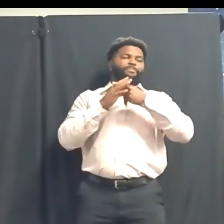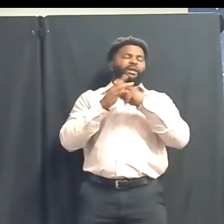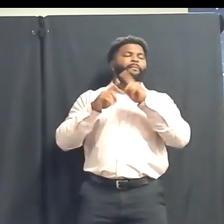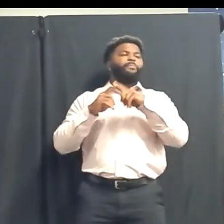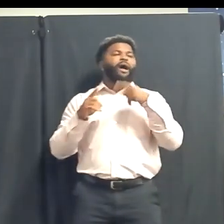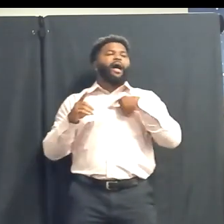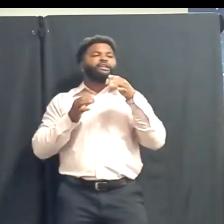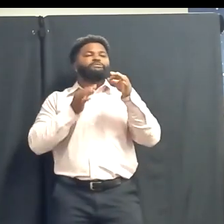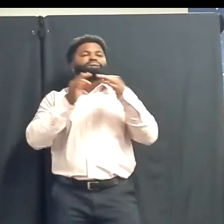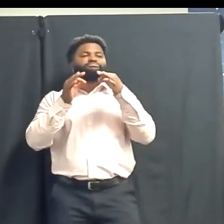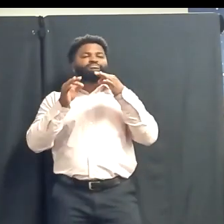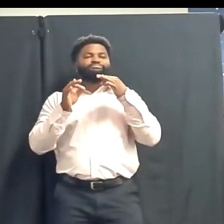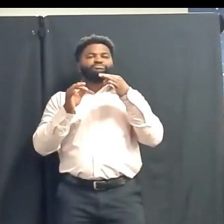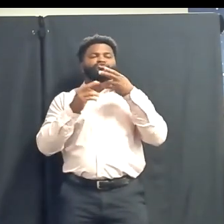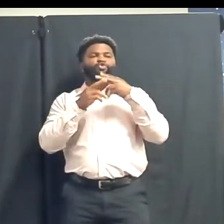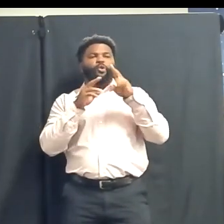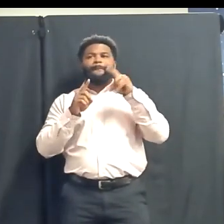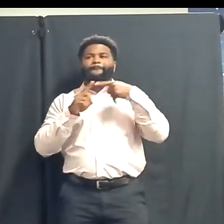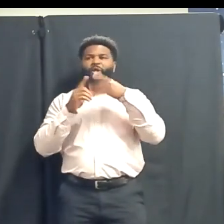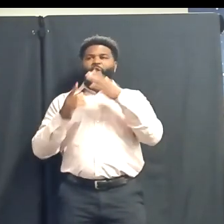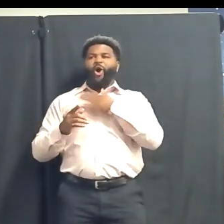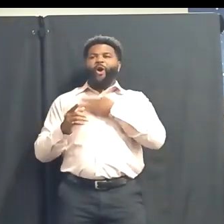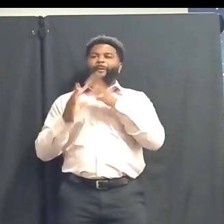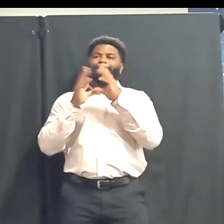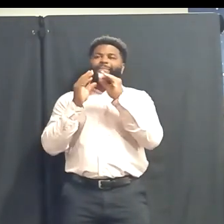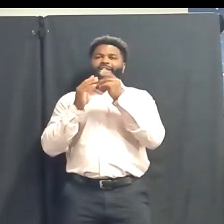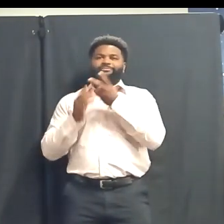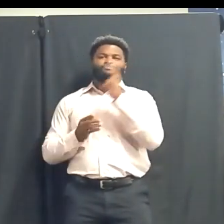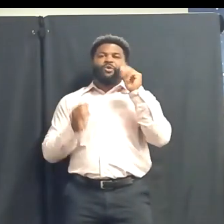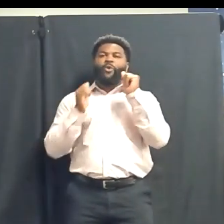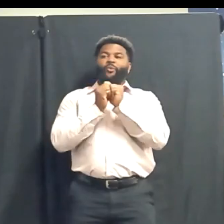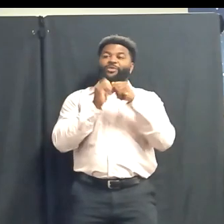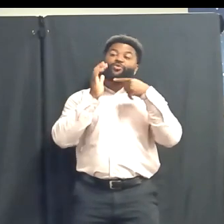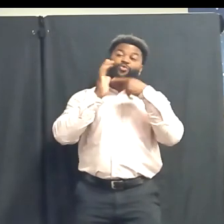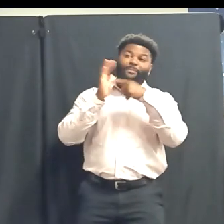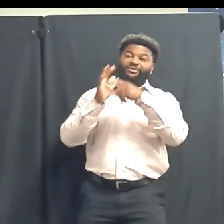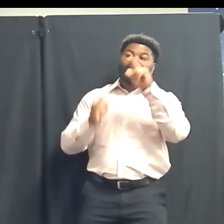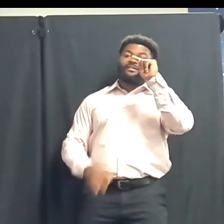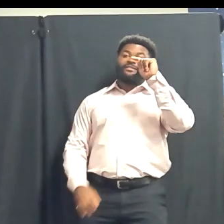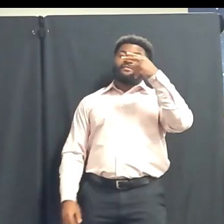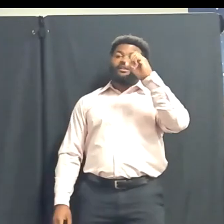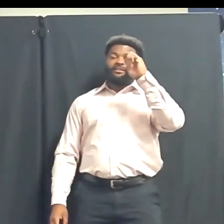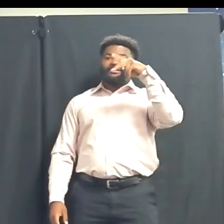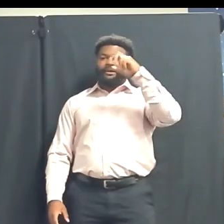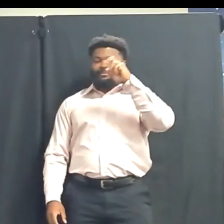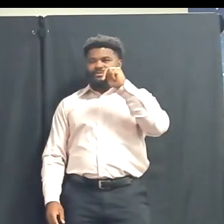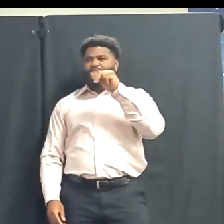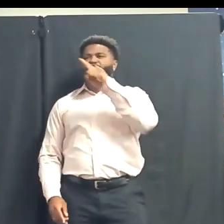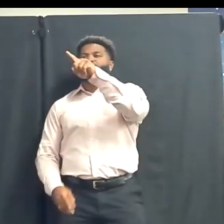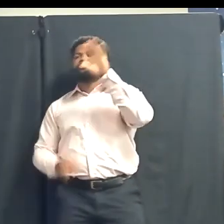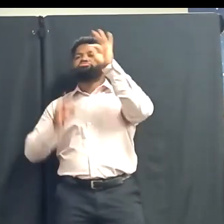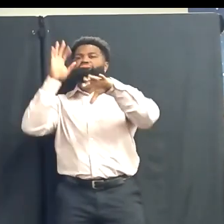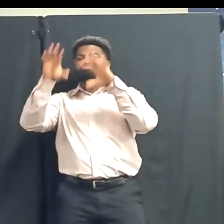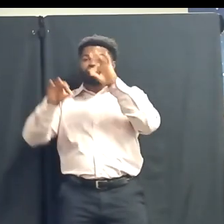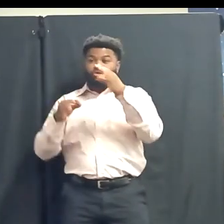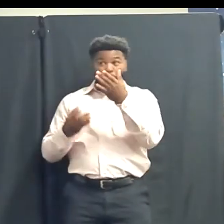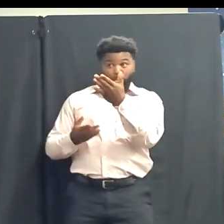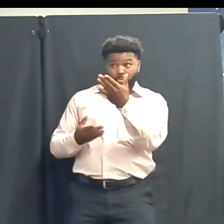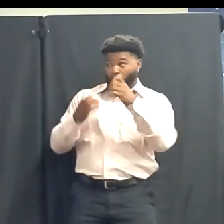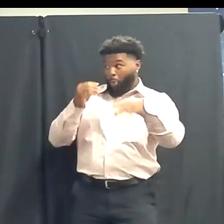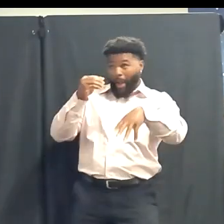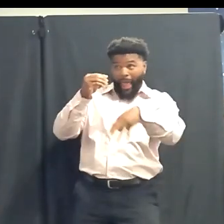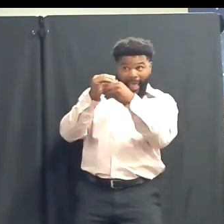brief overview of our meeting with Representative Thompson, your leadership in that. And so I wanted to